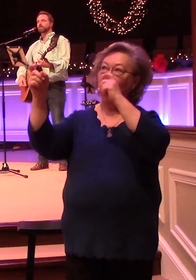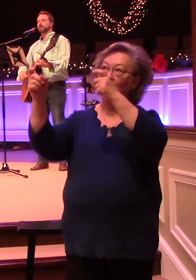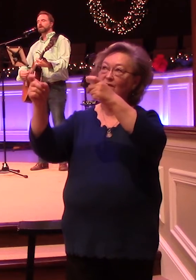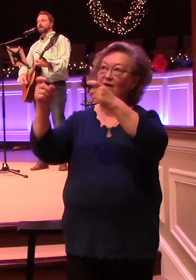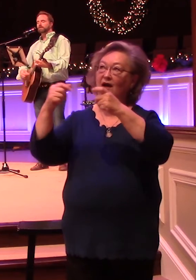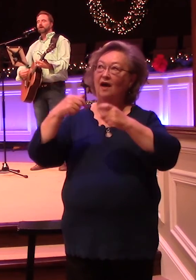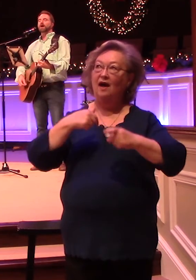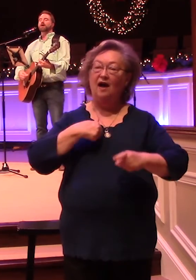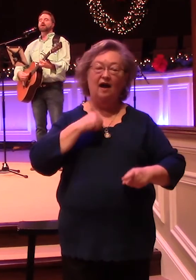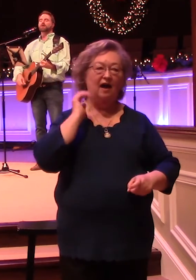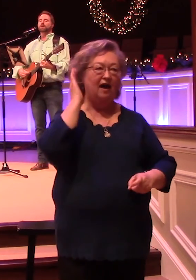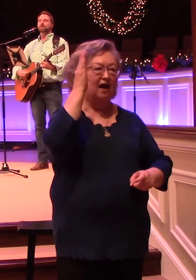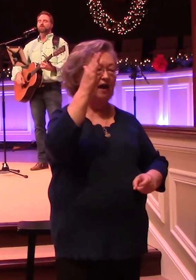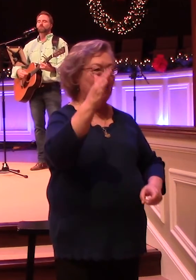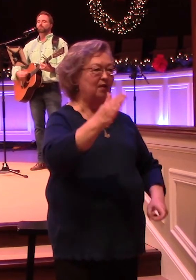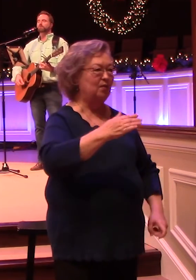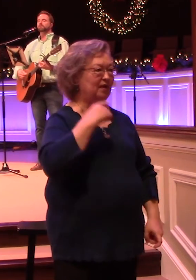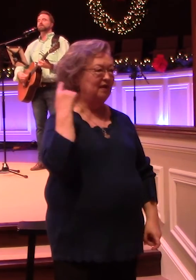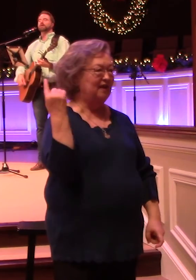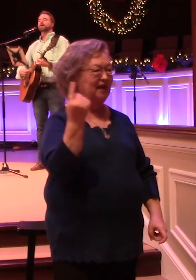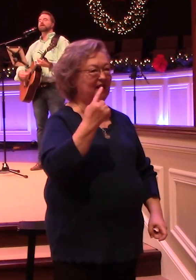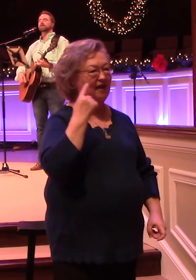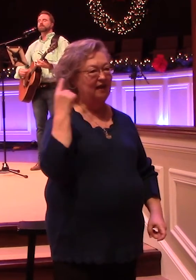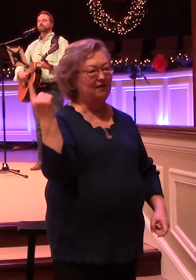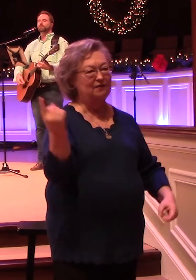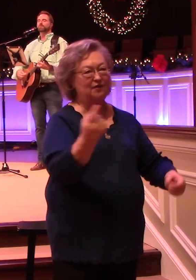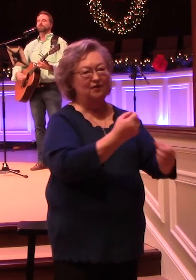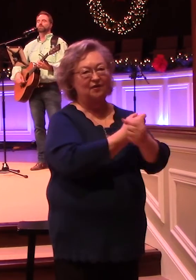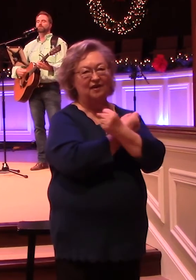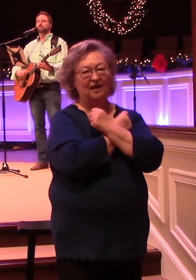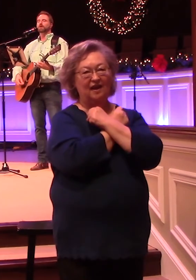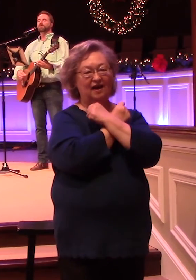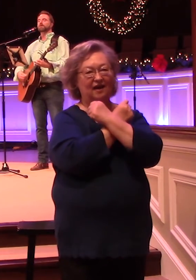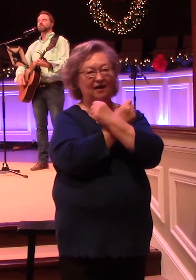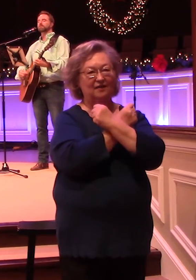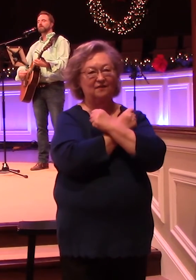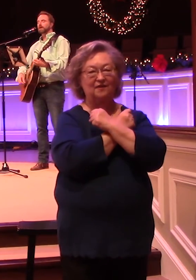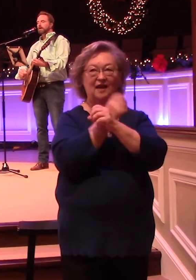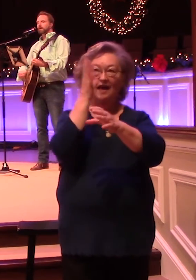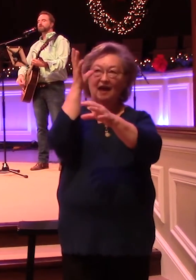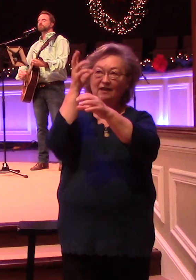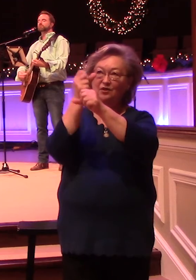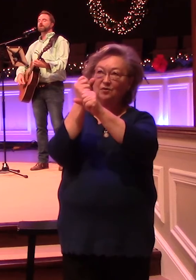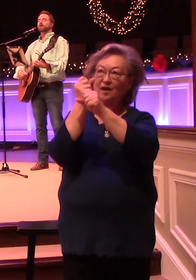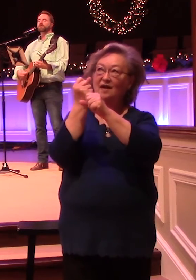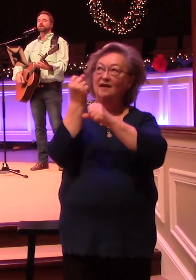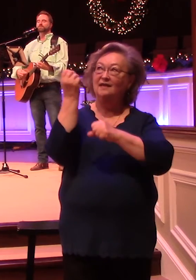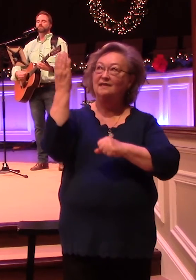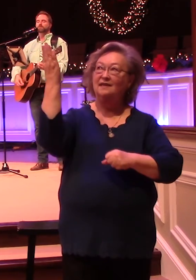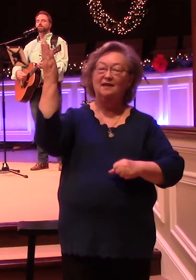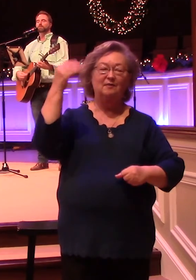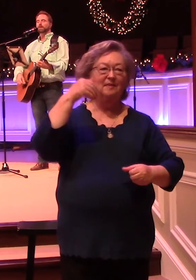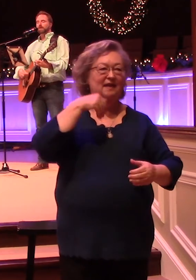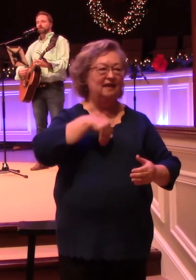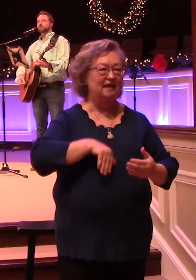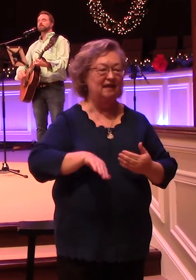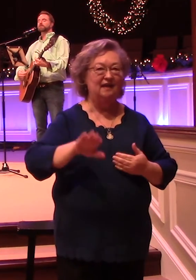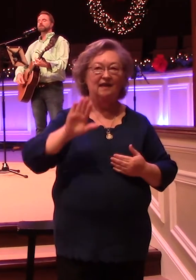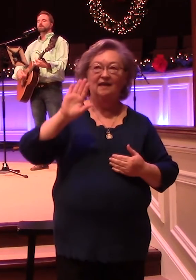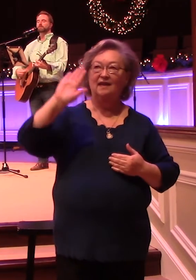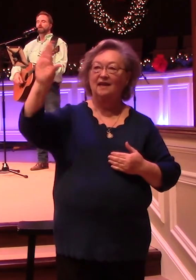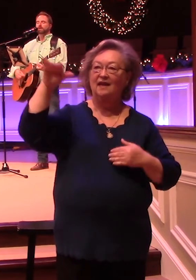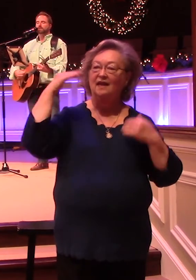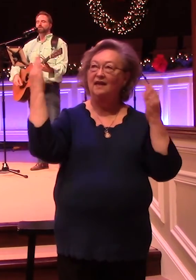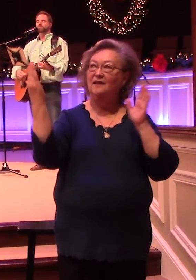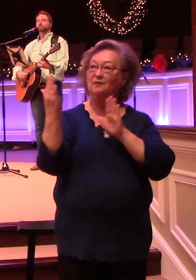give, and I will ever love and trust Him in